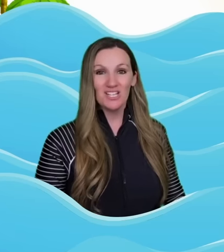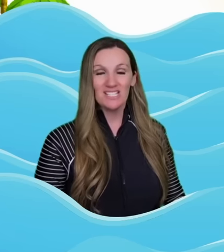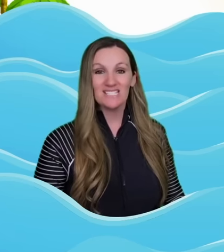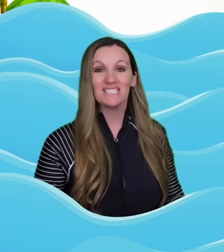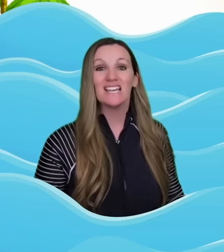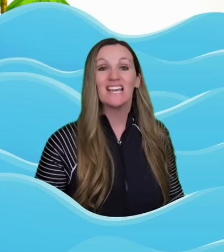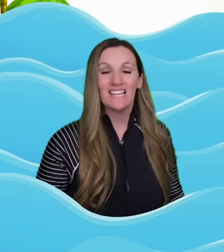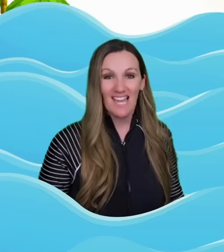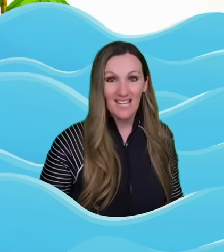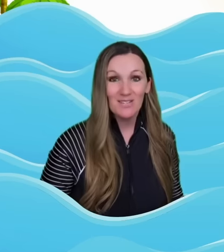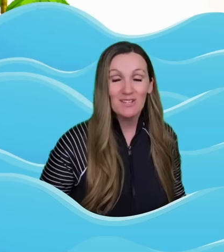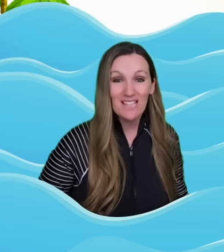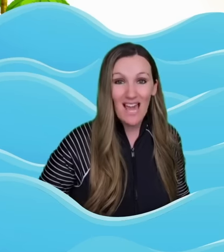Octopus. Can you clap it?